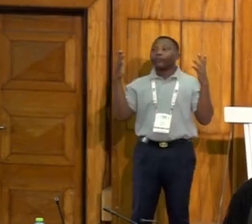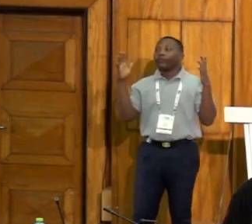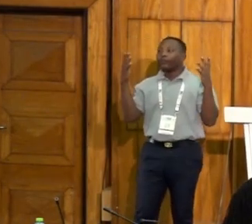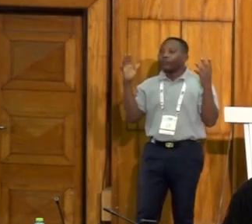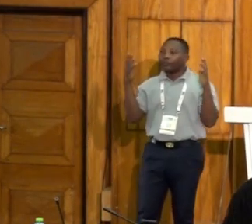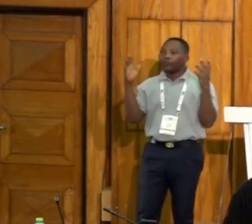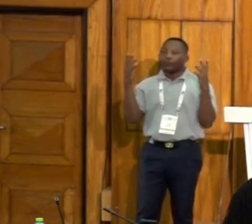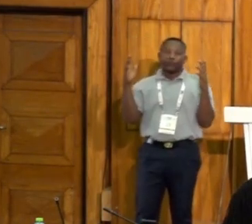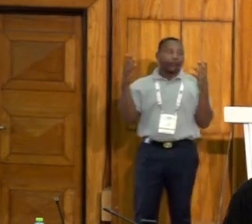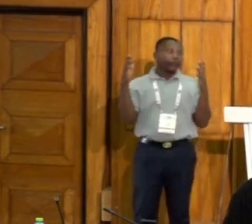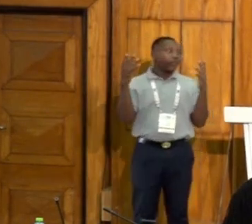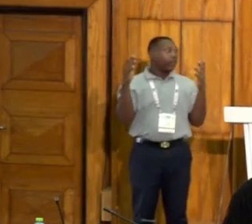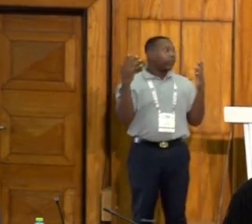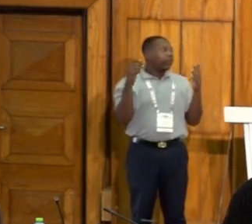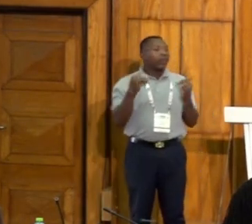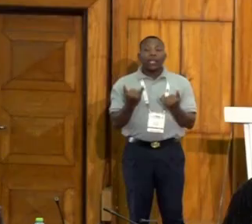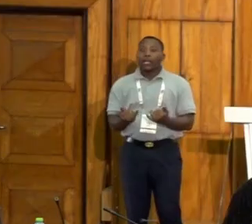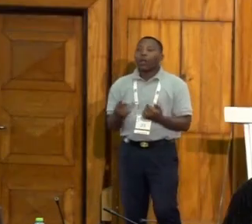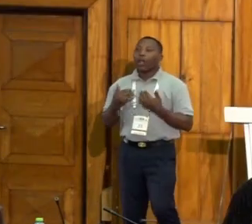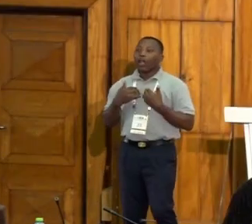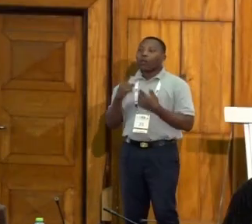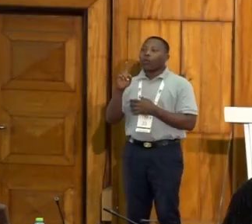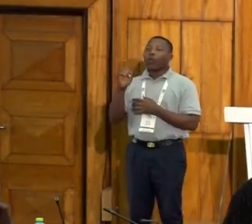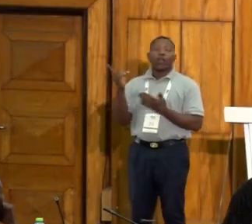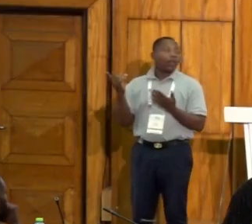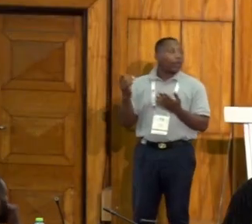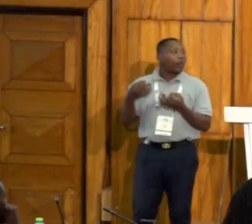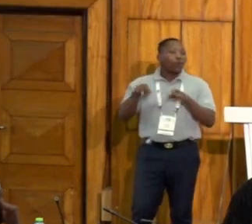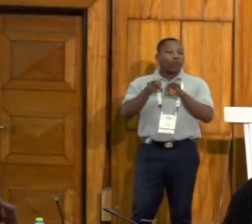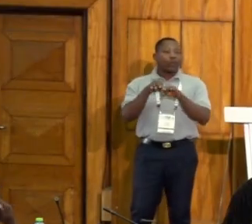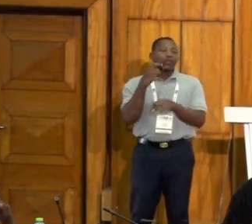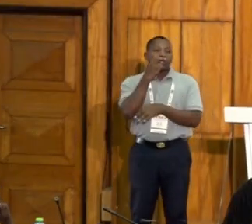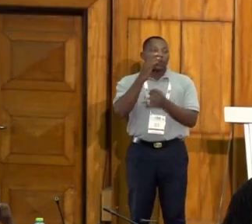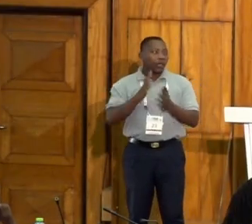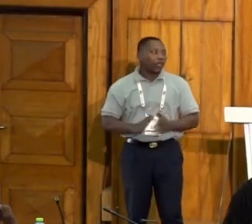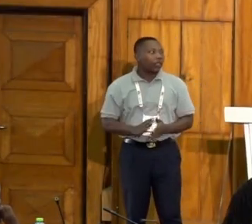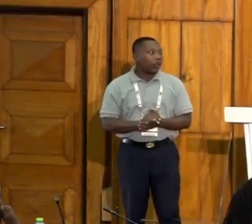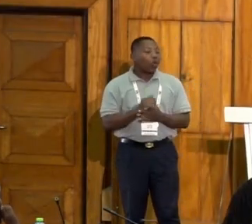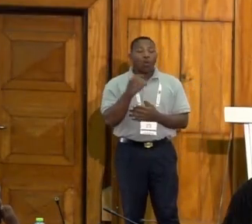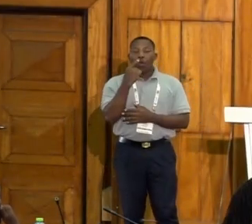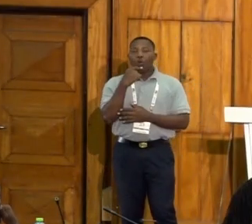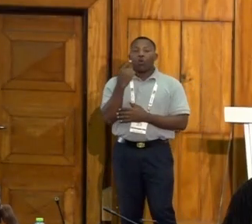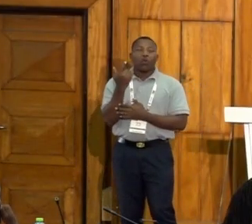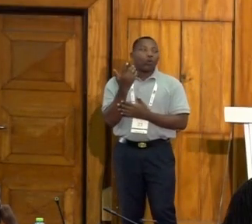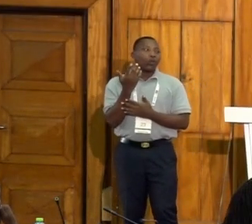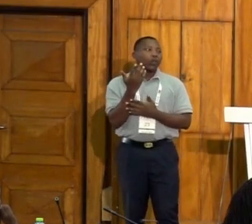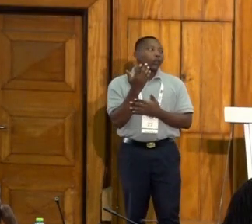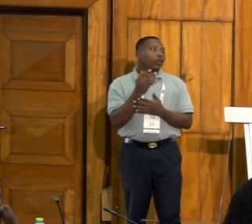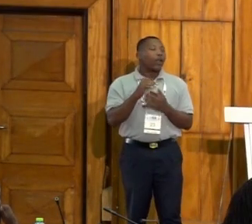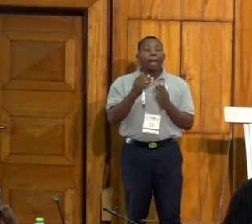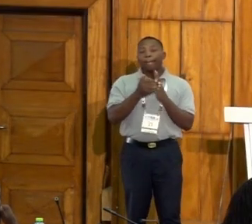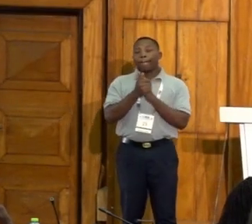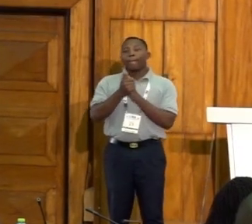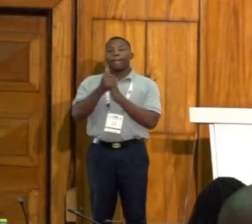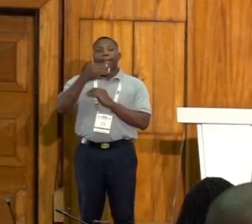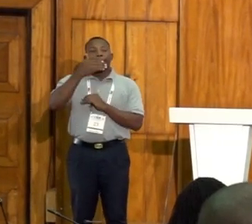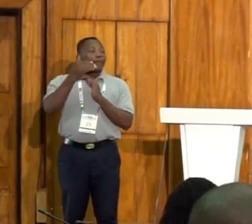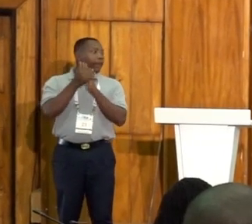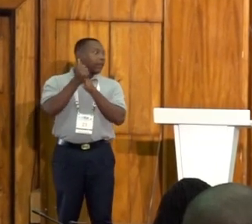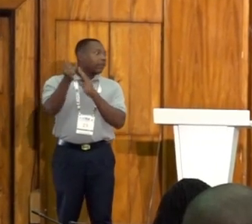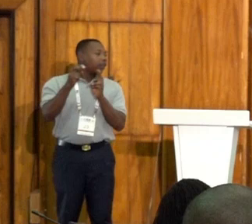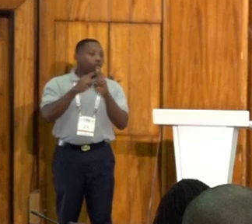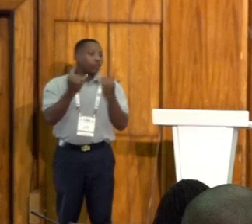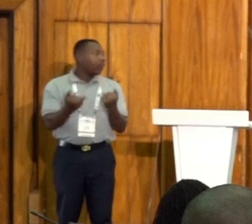And now we have one of our abstract presenters who was has written one of the best abstracts. So,